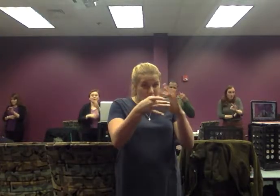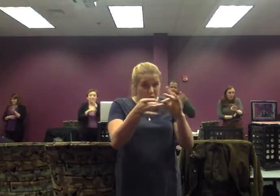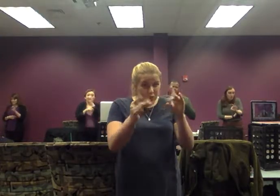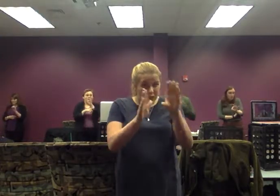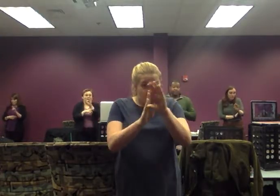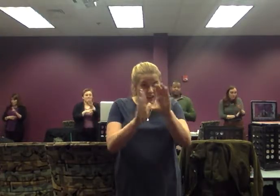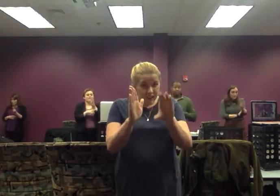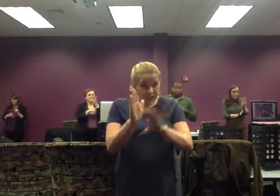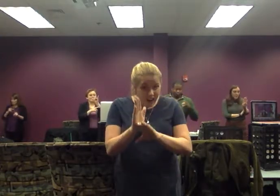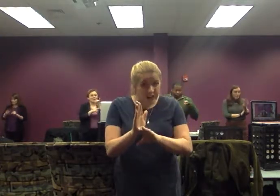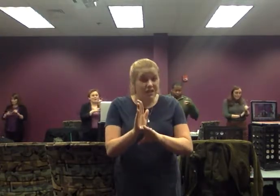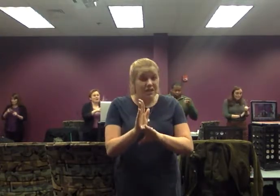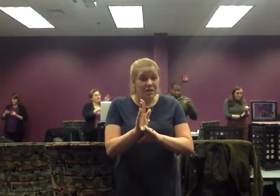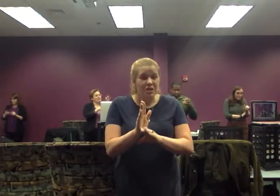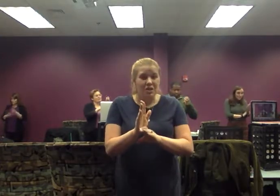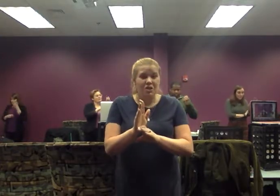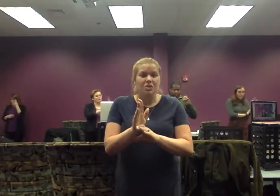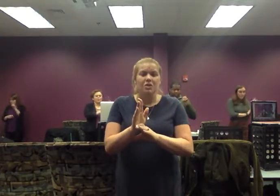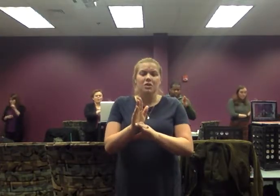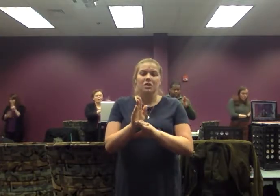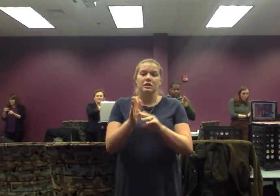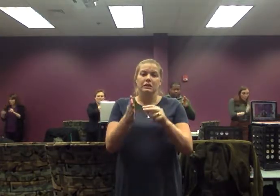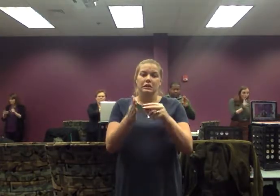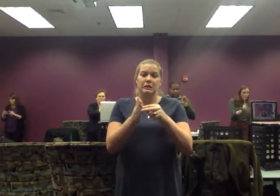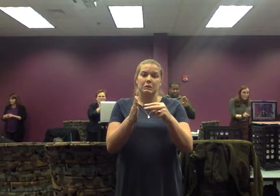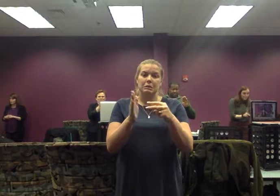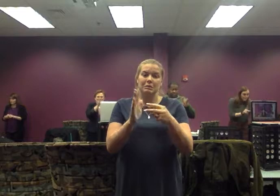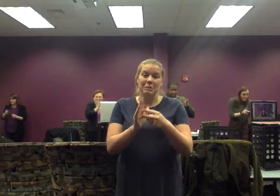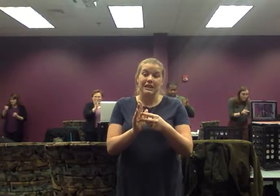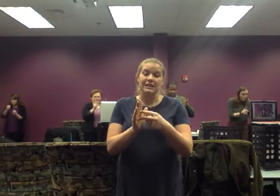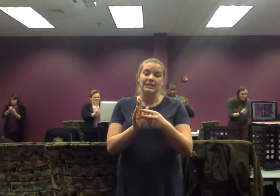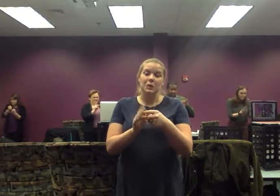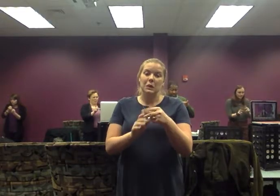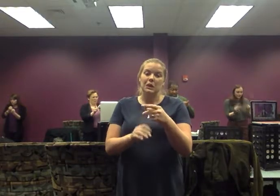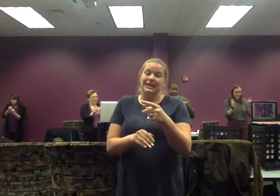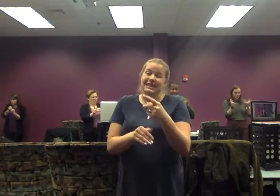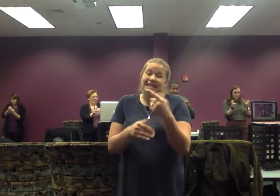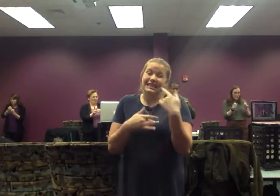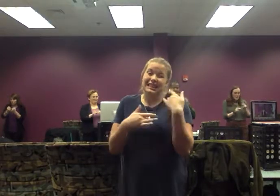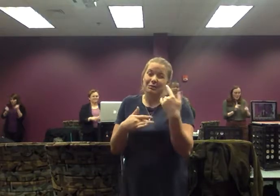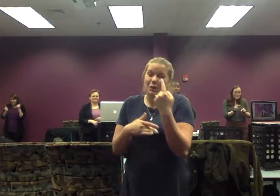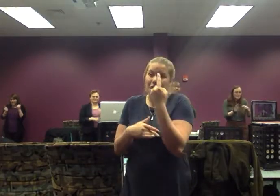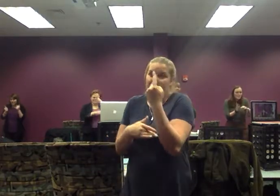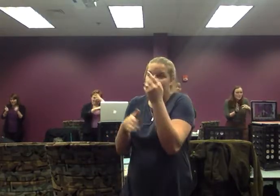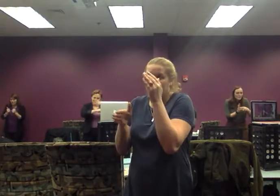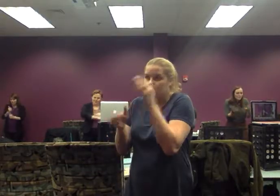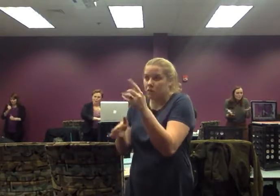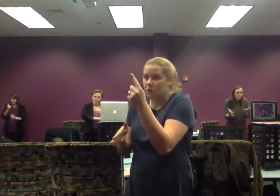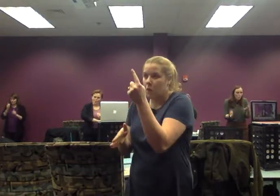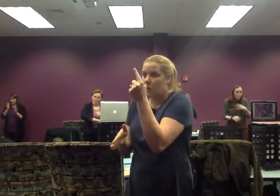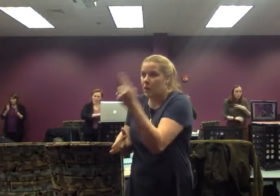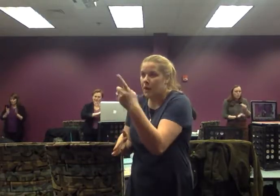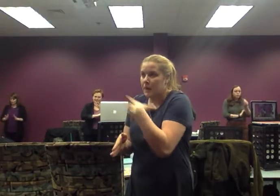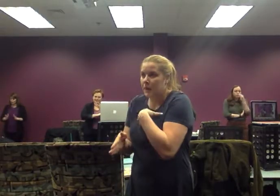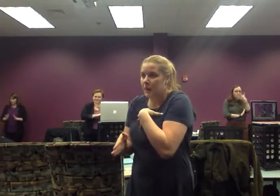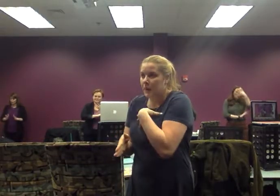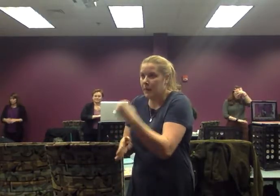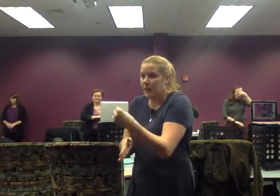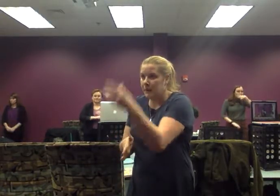by, and for one white man in 17, because the requirements to participate in government were